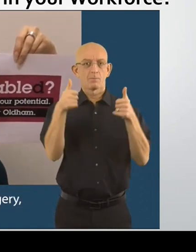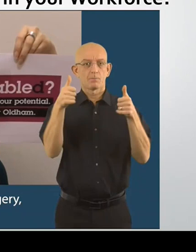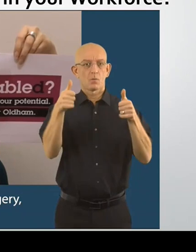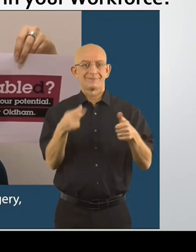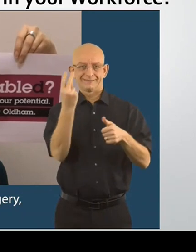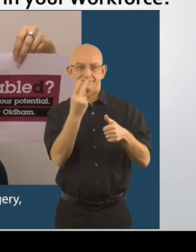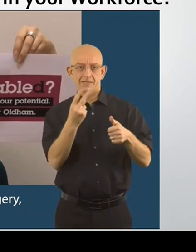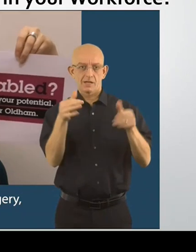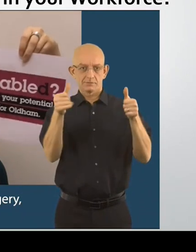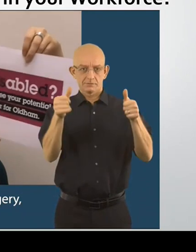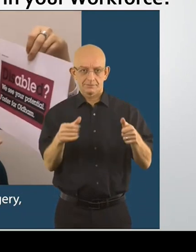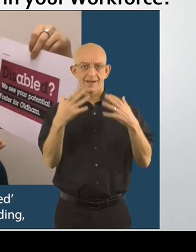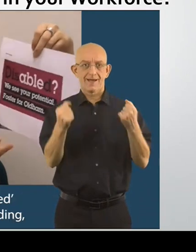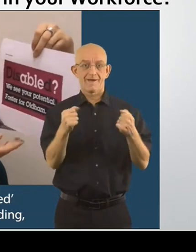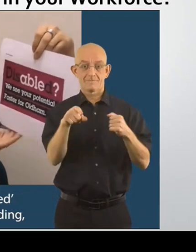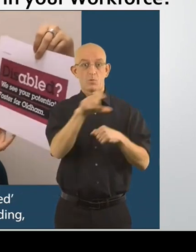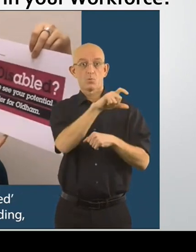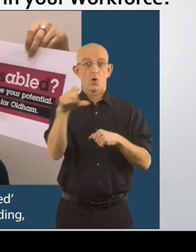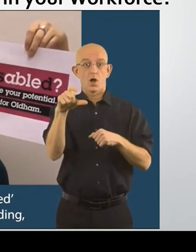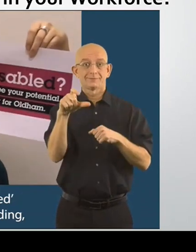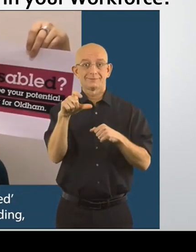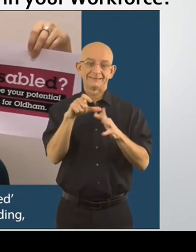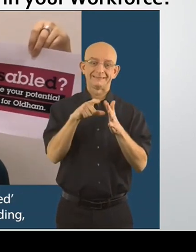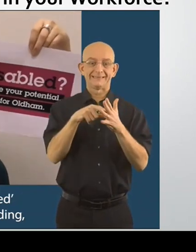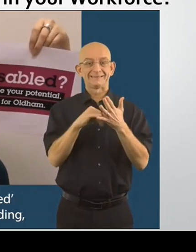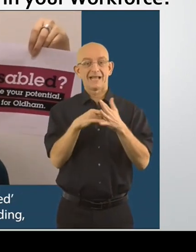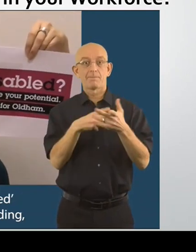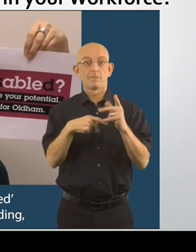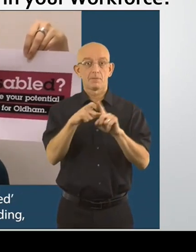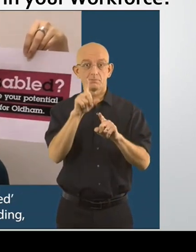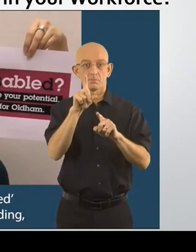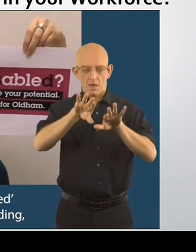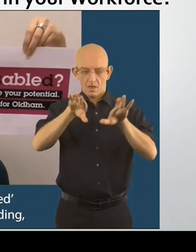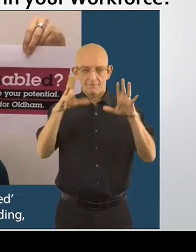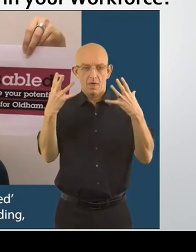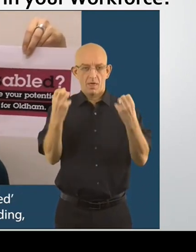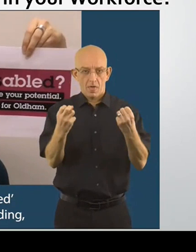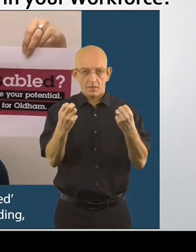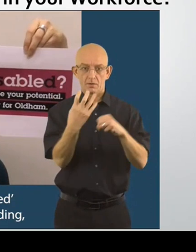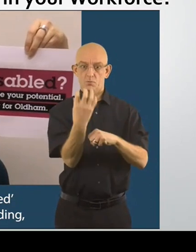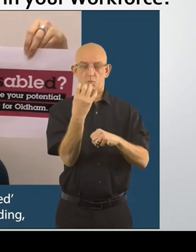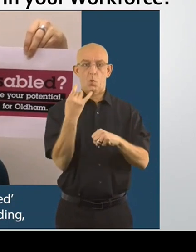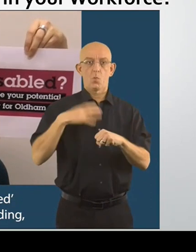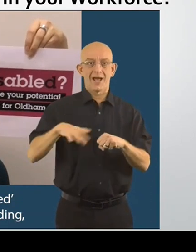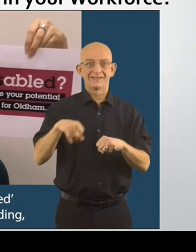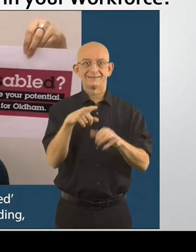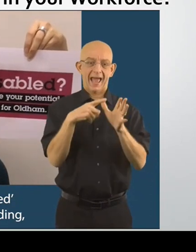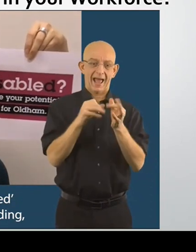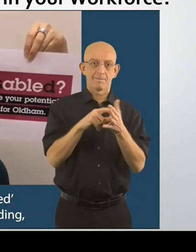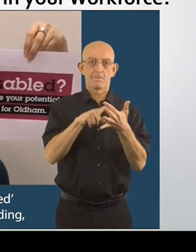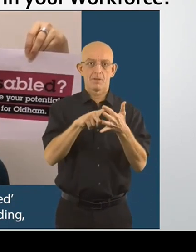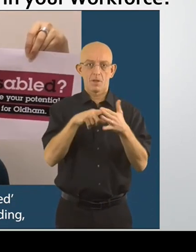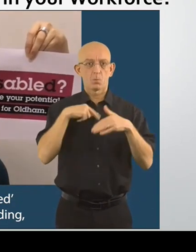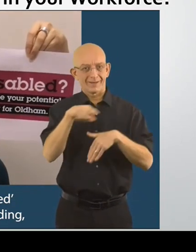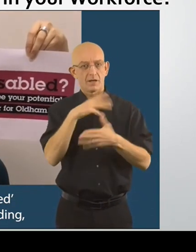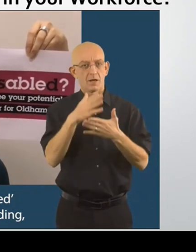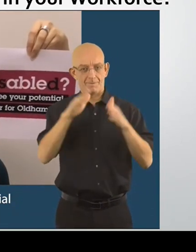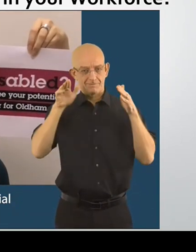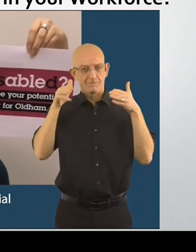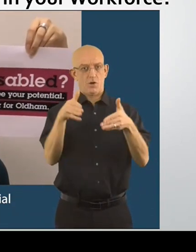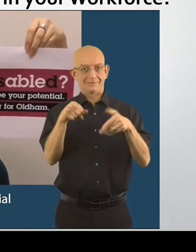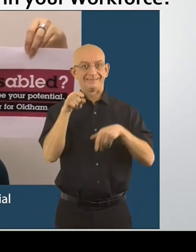this, we used a variety of imagery. The main one we used was disabled, and we emphasised able in